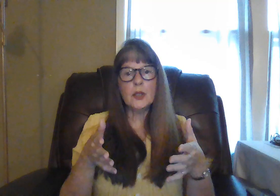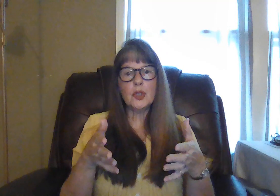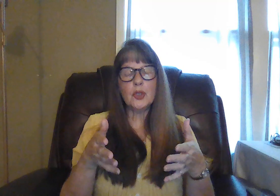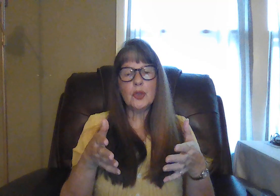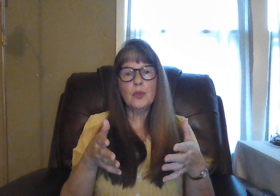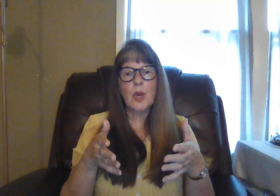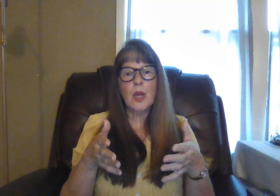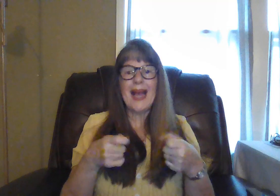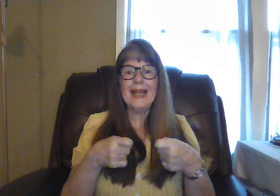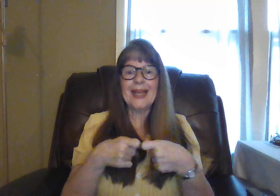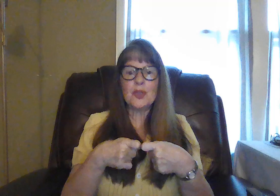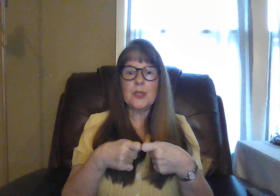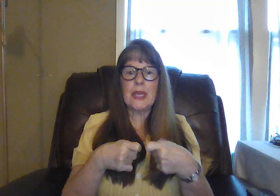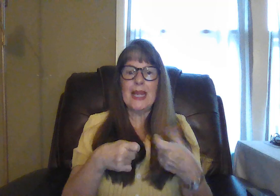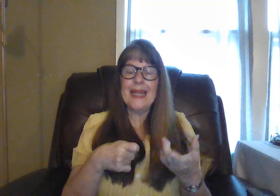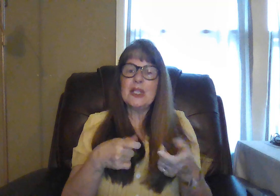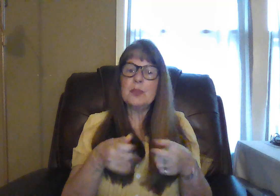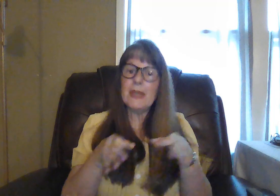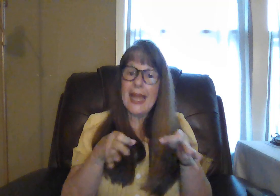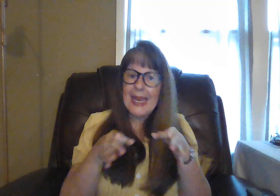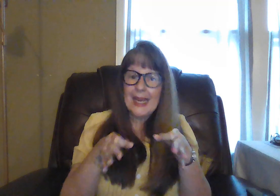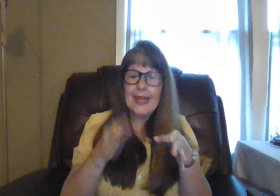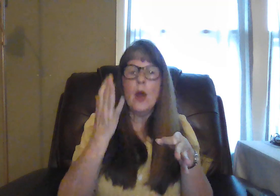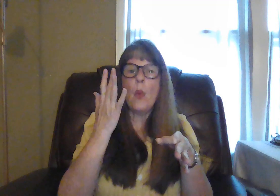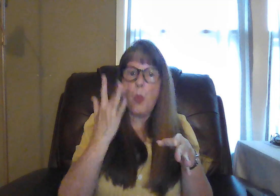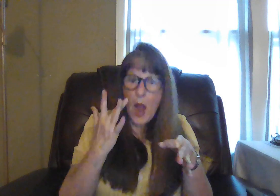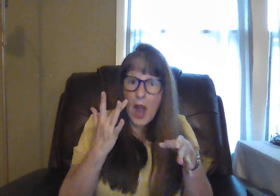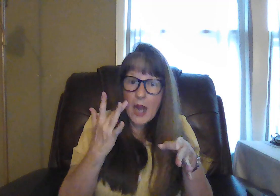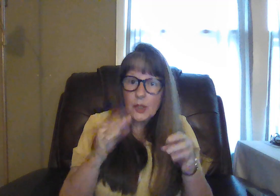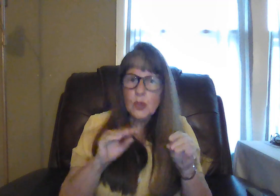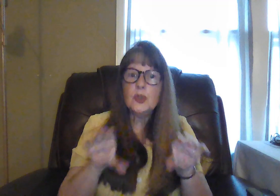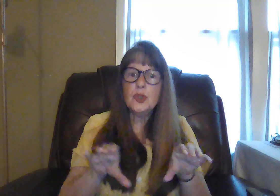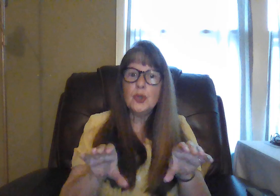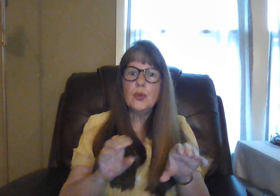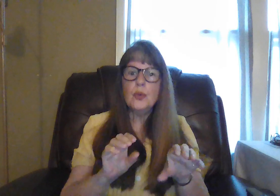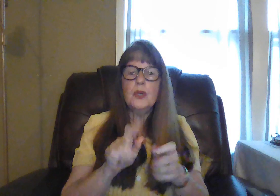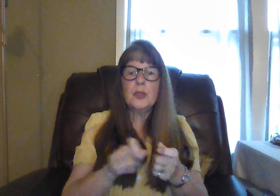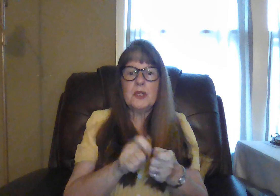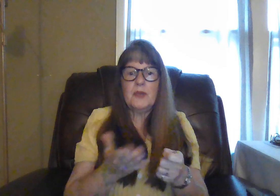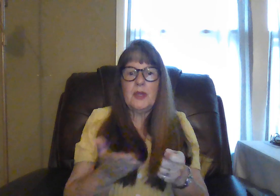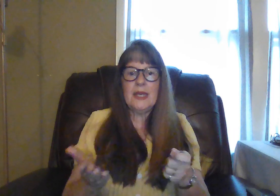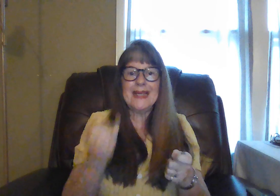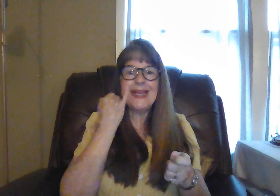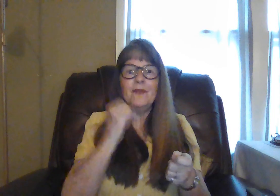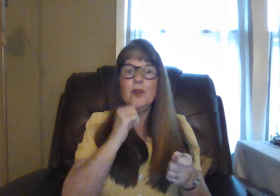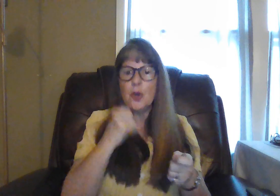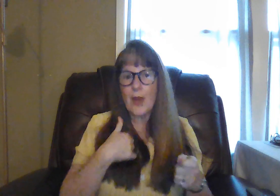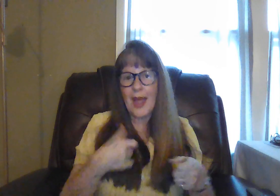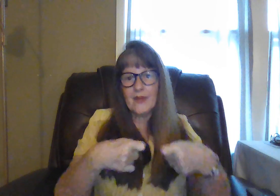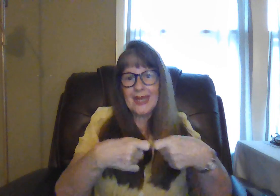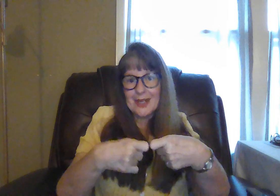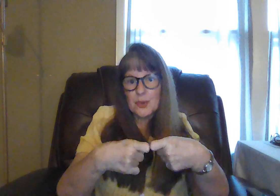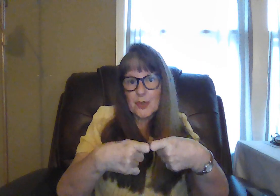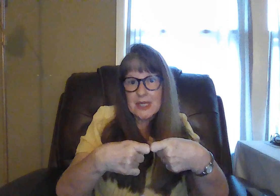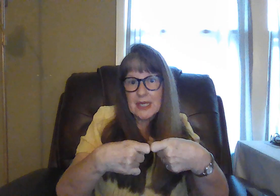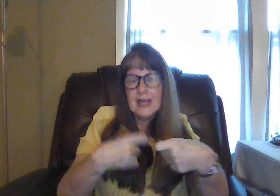to do electricity and explain why you would do specific things. If you don't have electricity, if